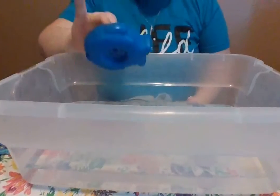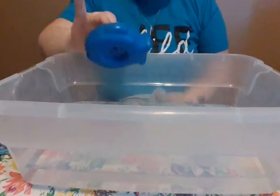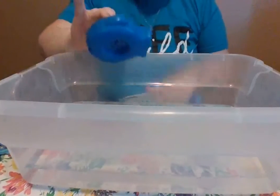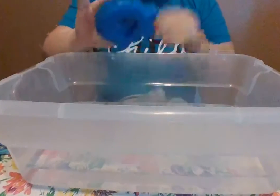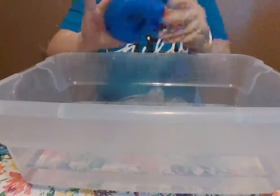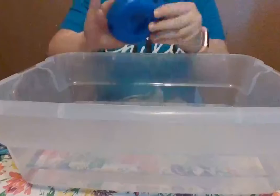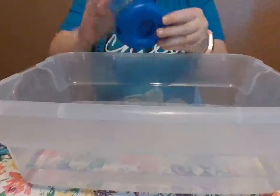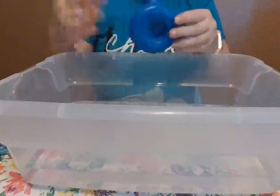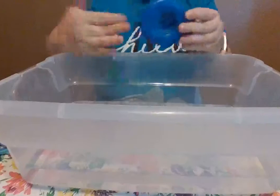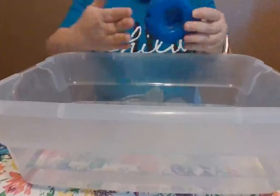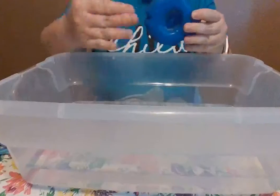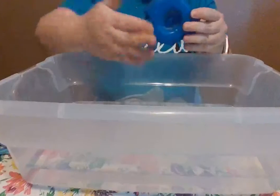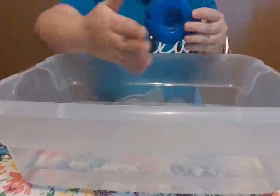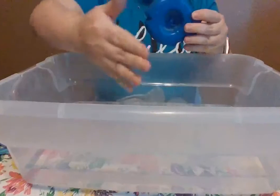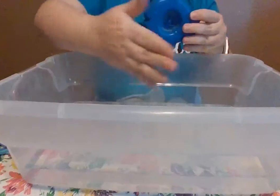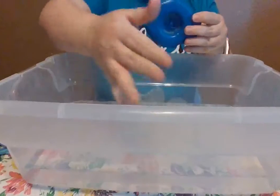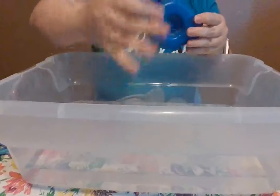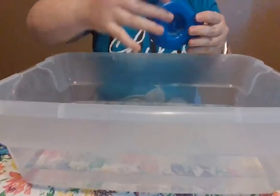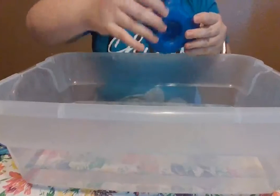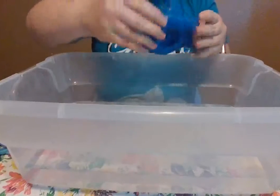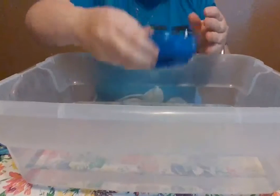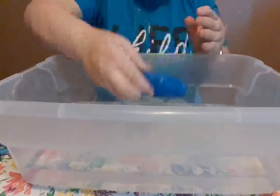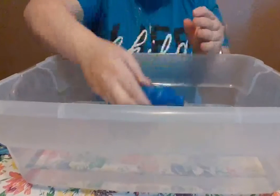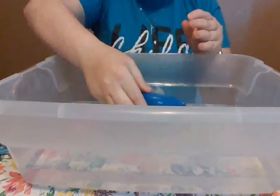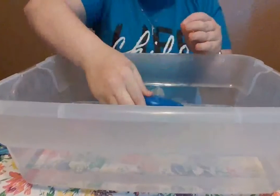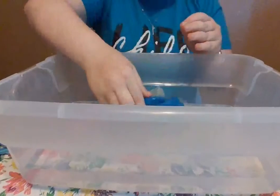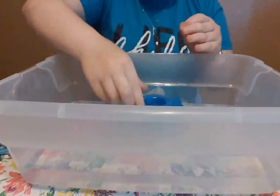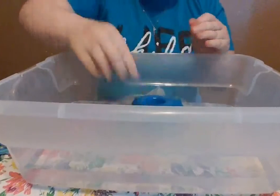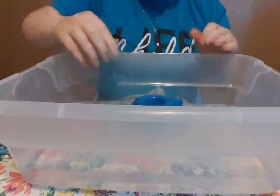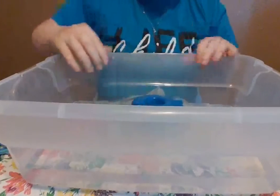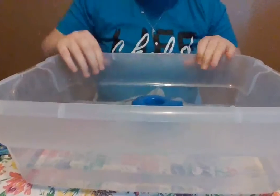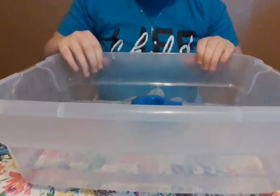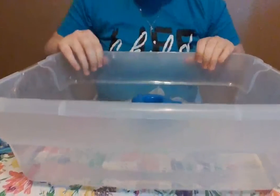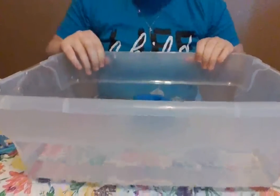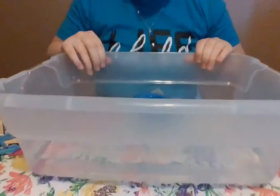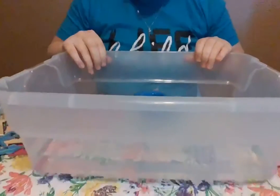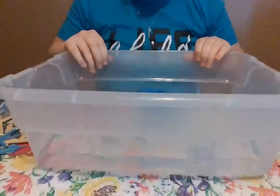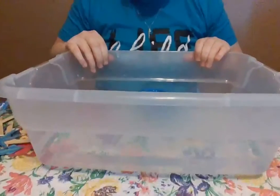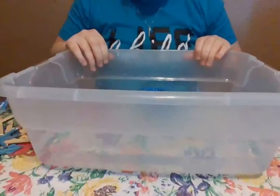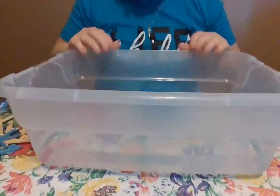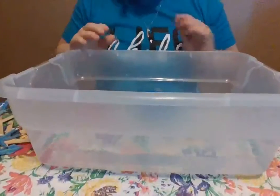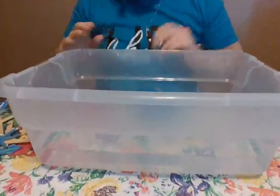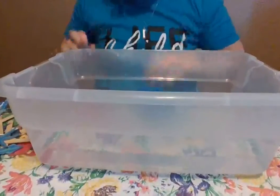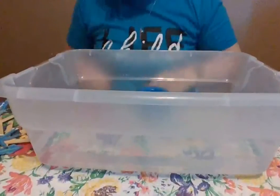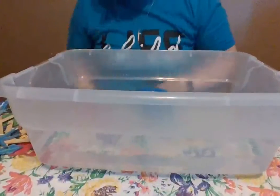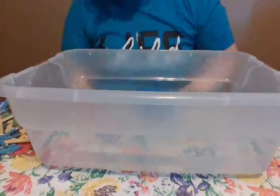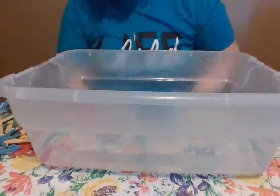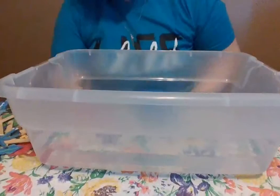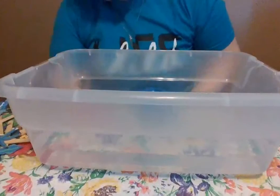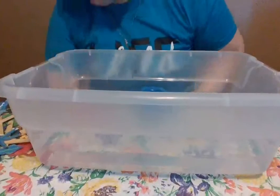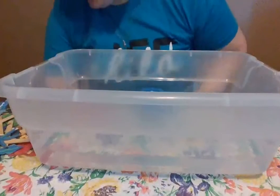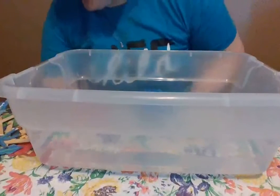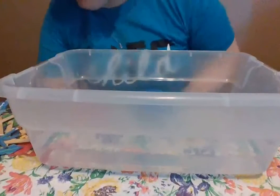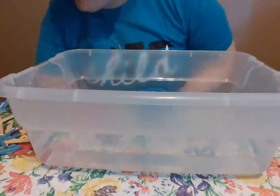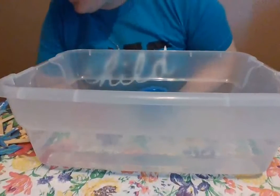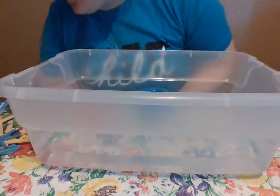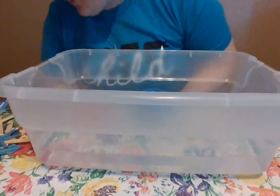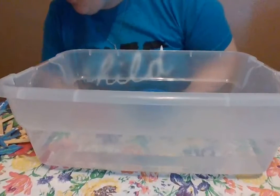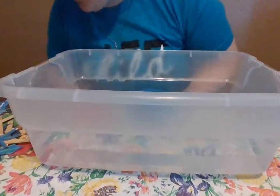there. Fish! Just like that. Okay, so I'm going to grab a